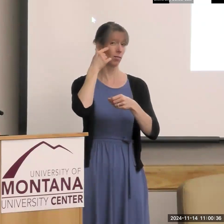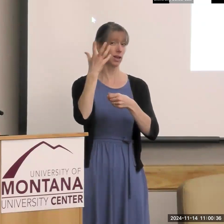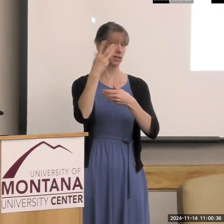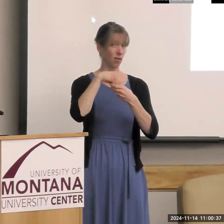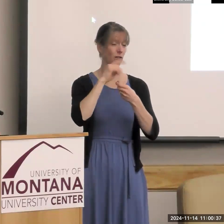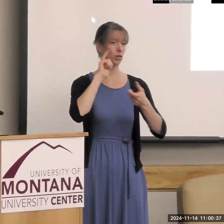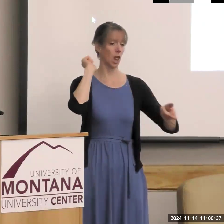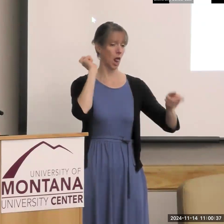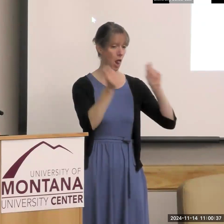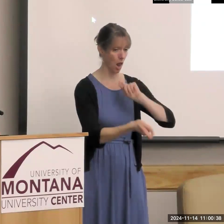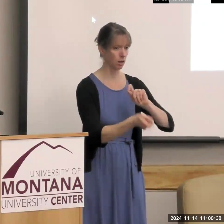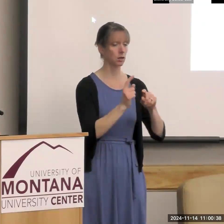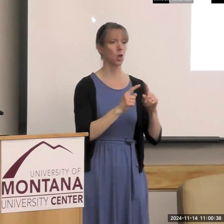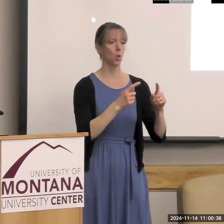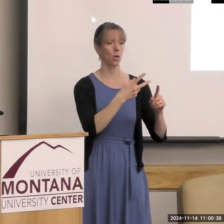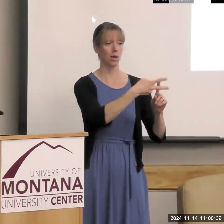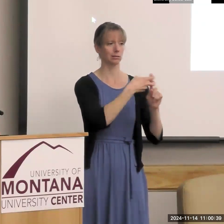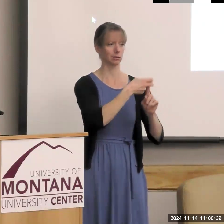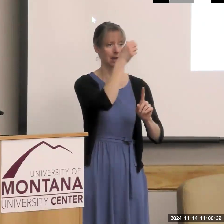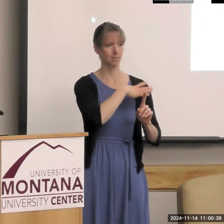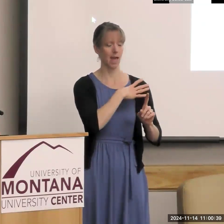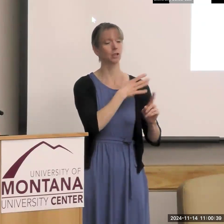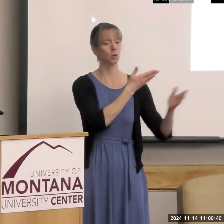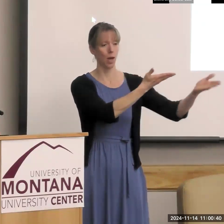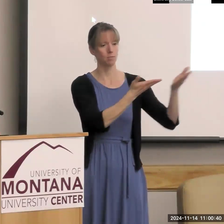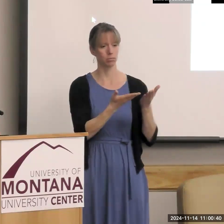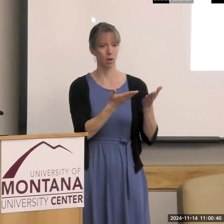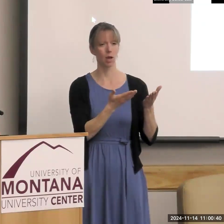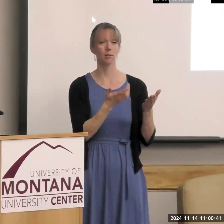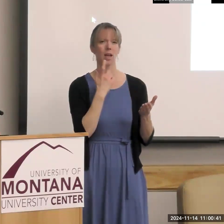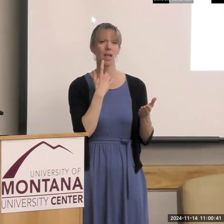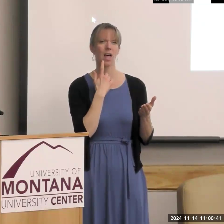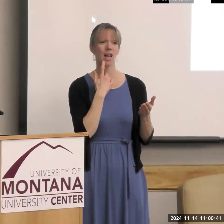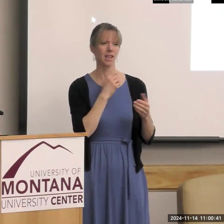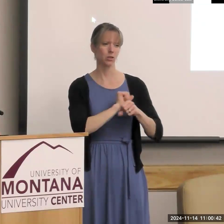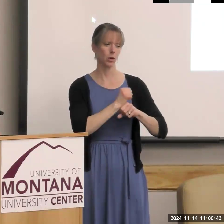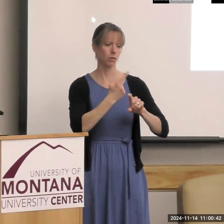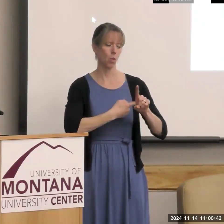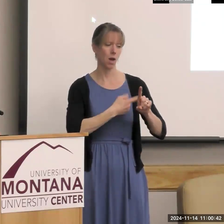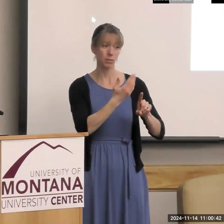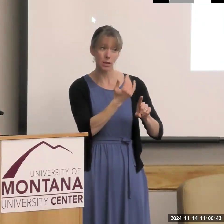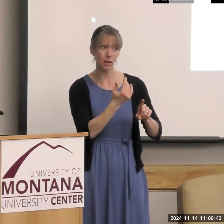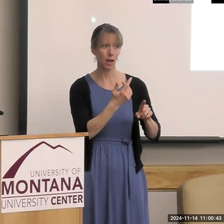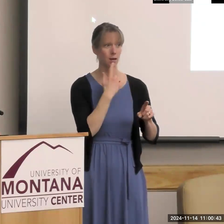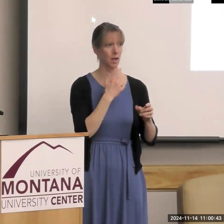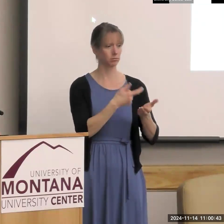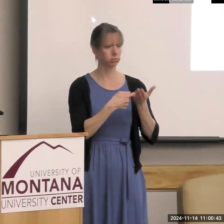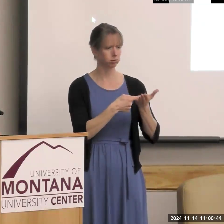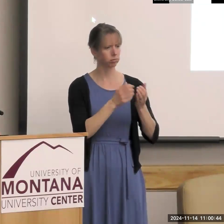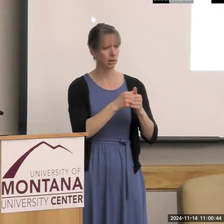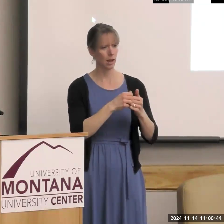And so we wanted to bring him early. So I brought him, I think I was working there for about a month, and I went up to Chicago and met with him about this